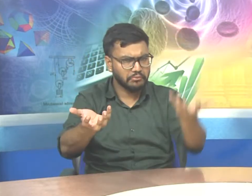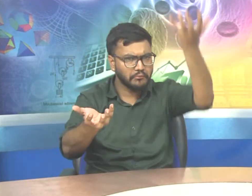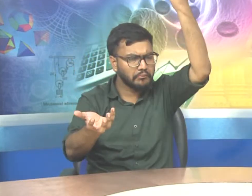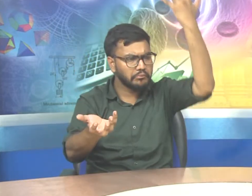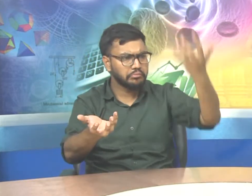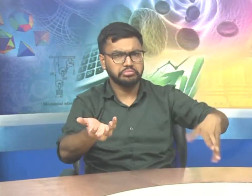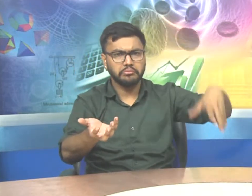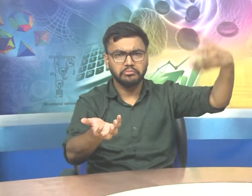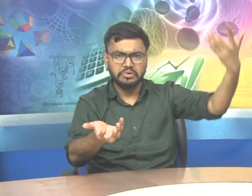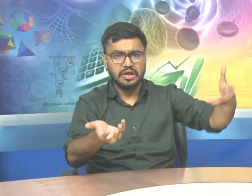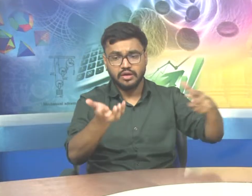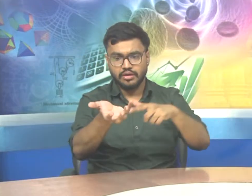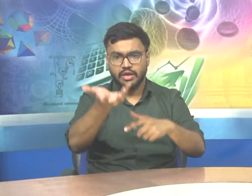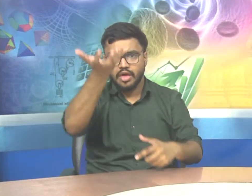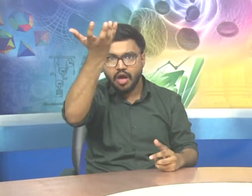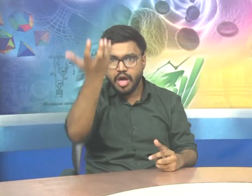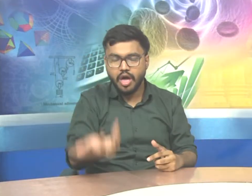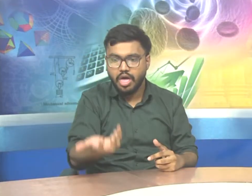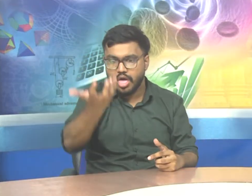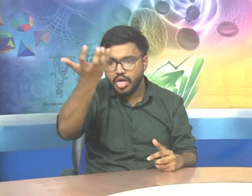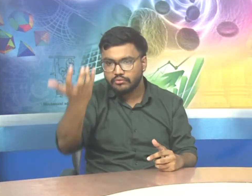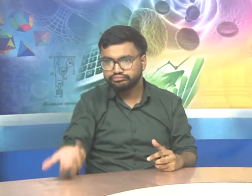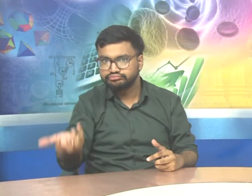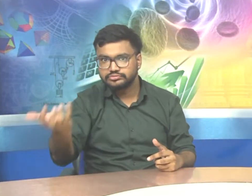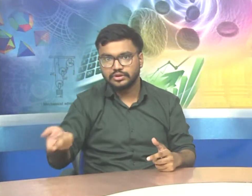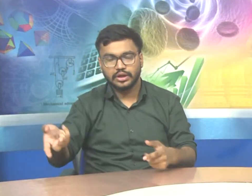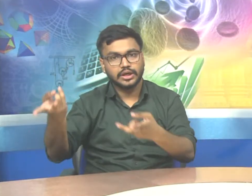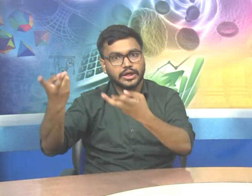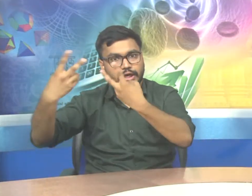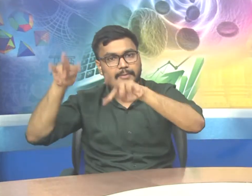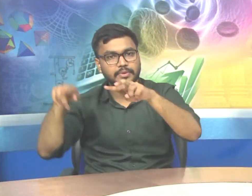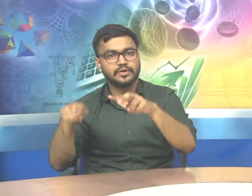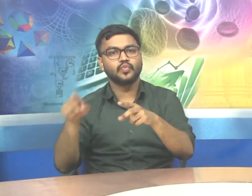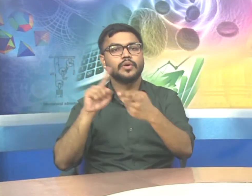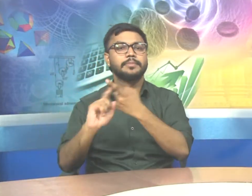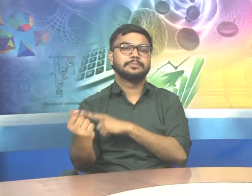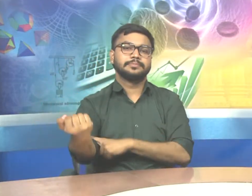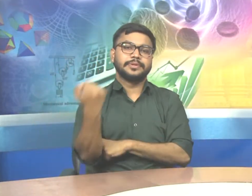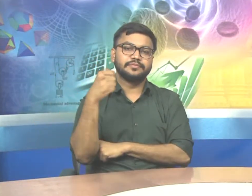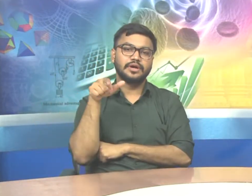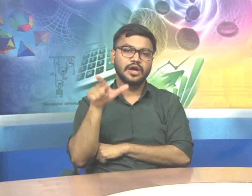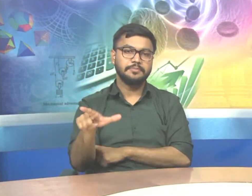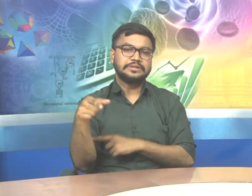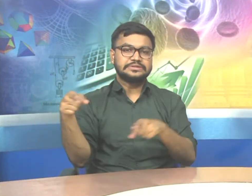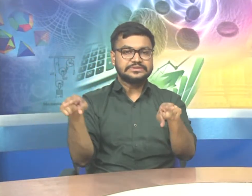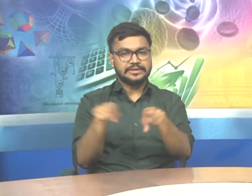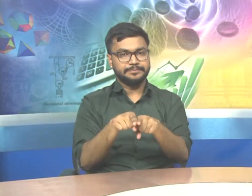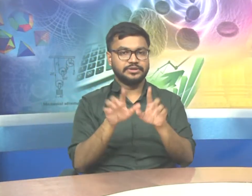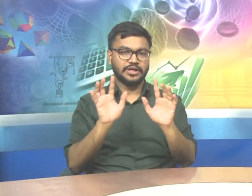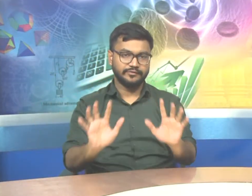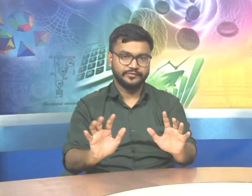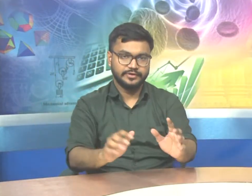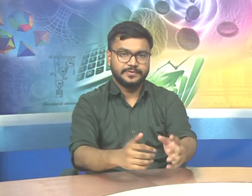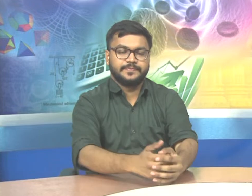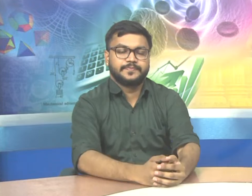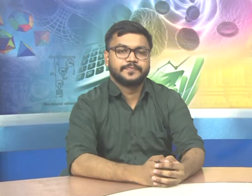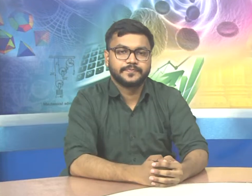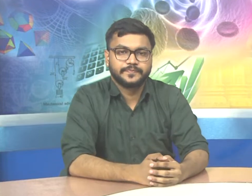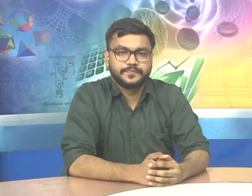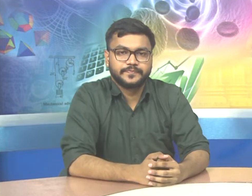there are two balls. Both objects are at same height. The heavier object has more